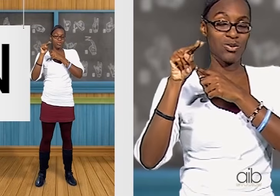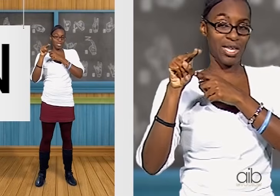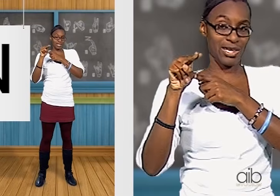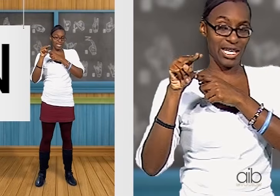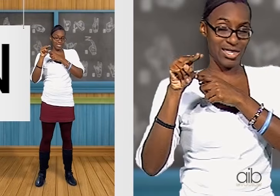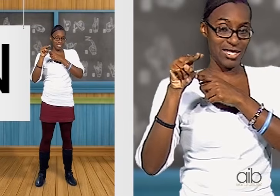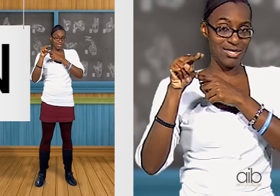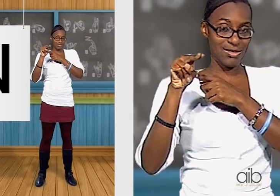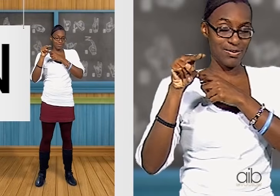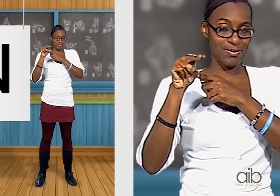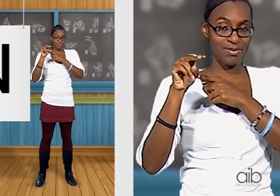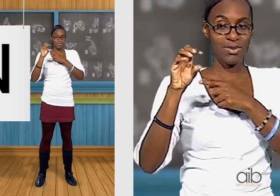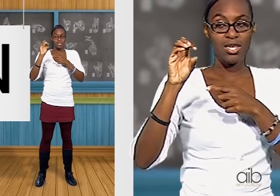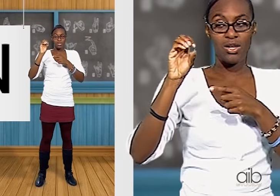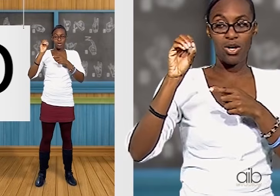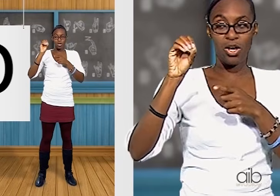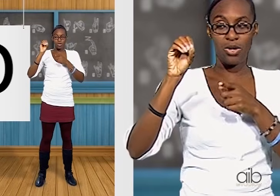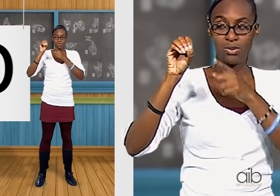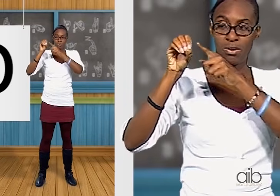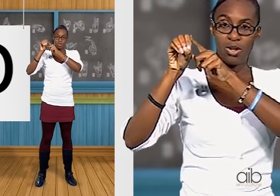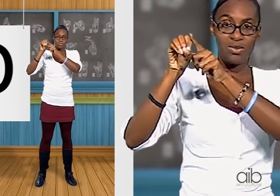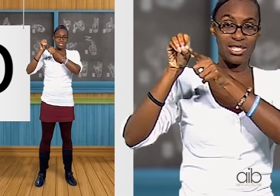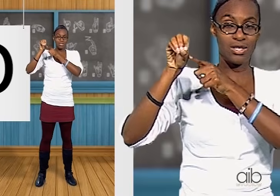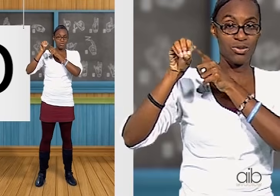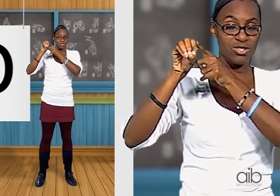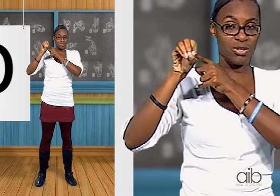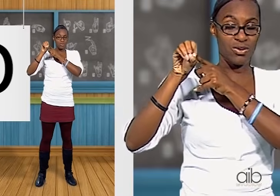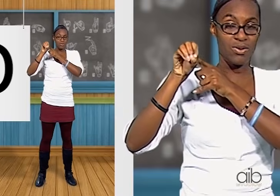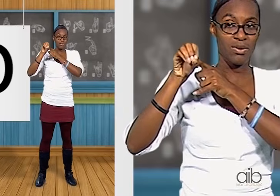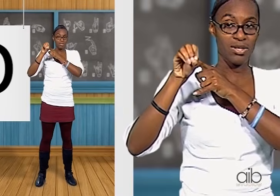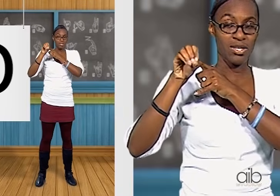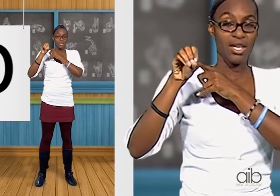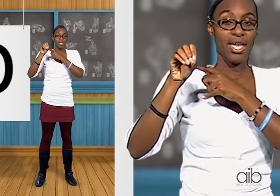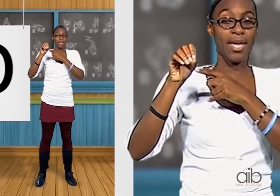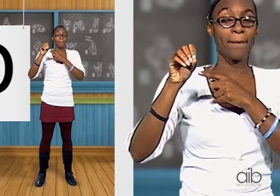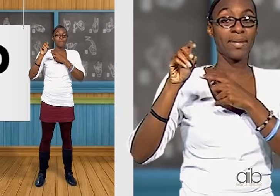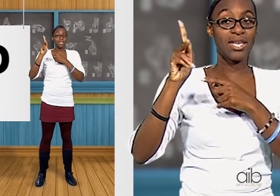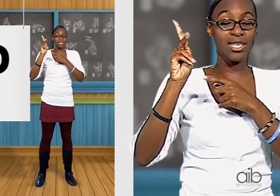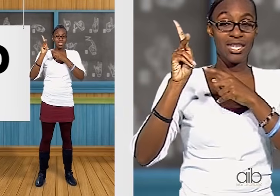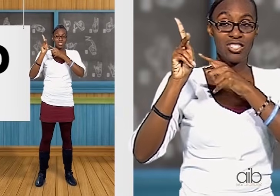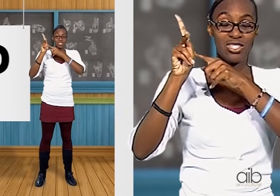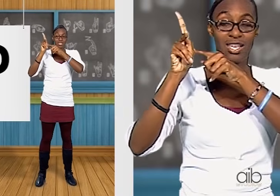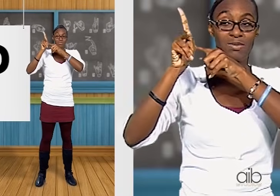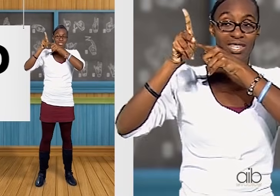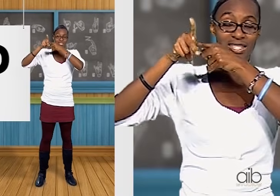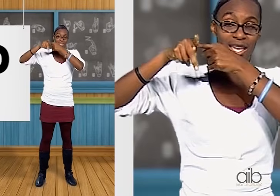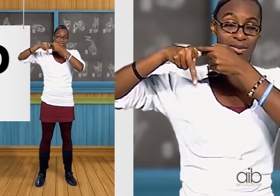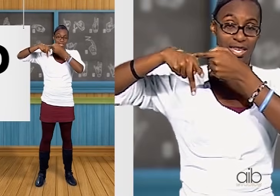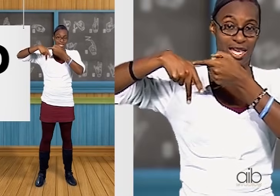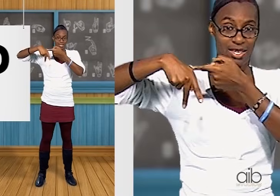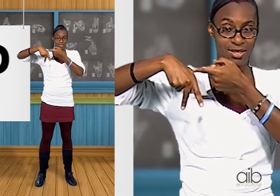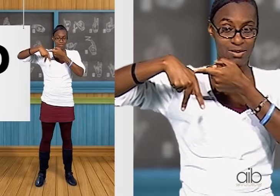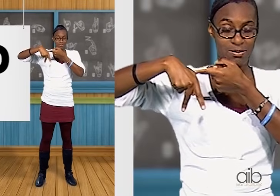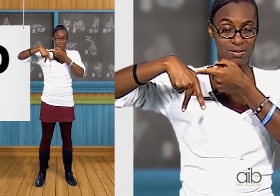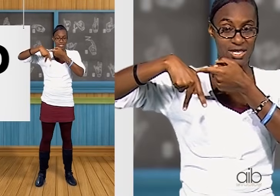N like this. O. O is like a little circle. And P is just an upside down K.